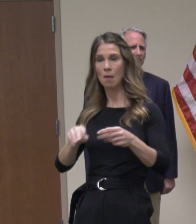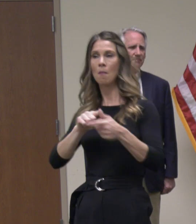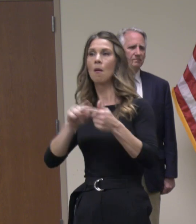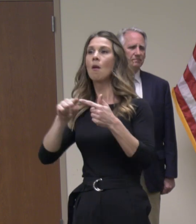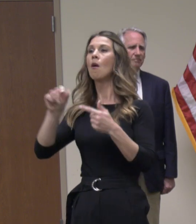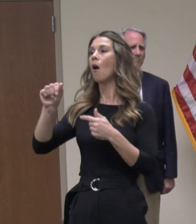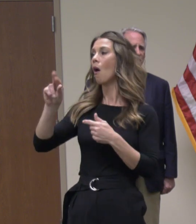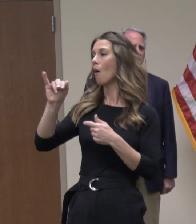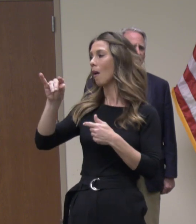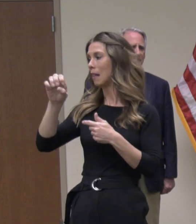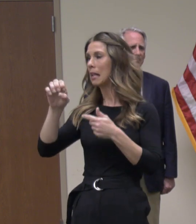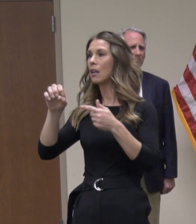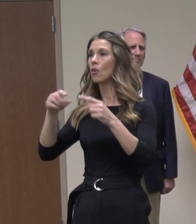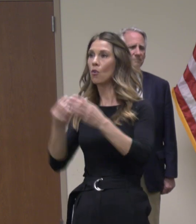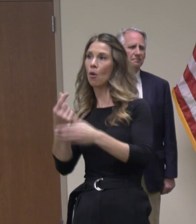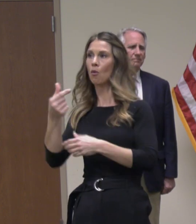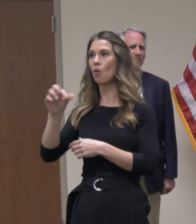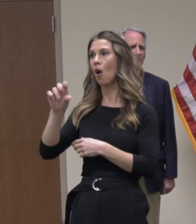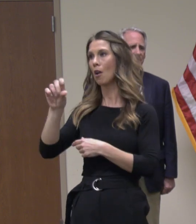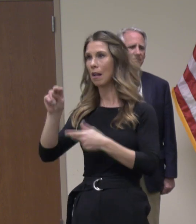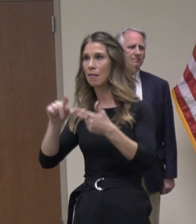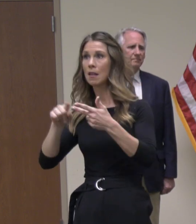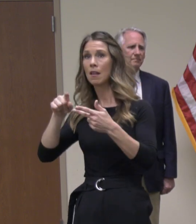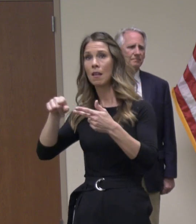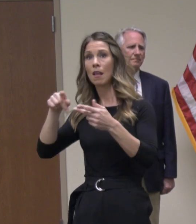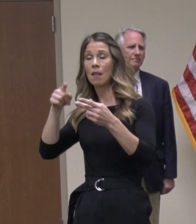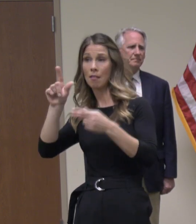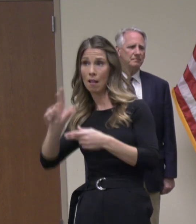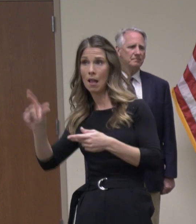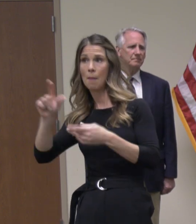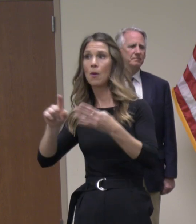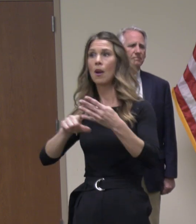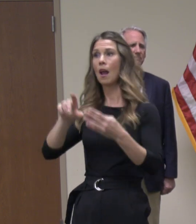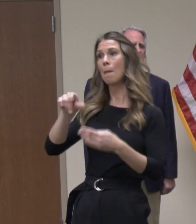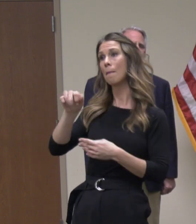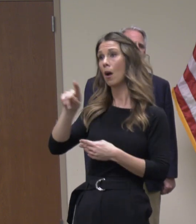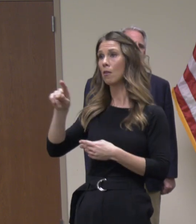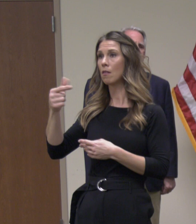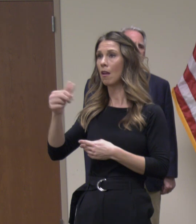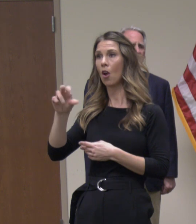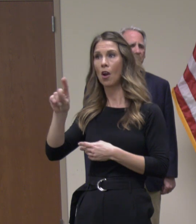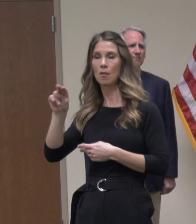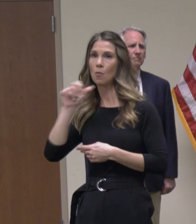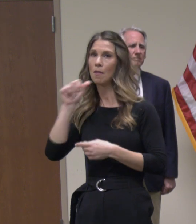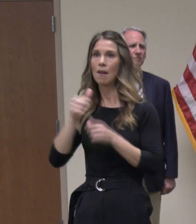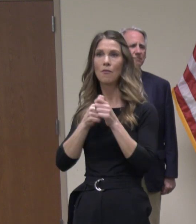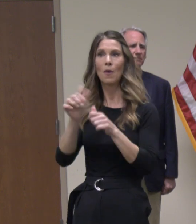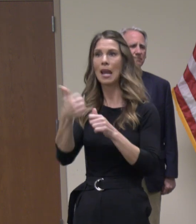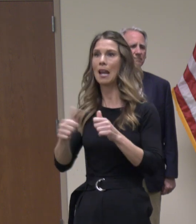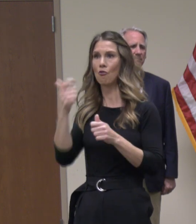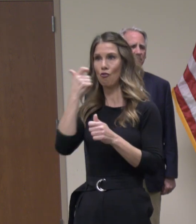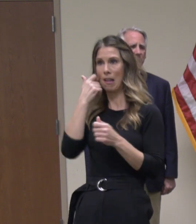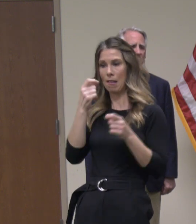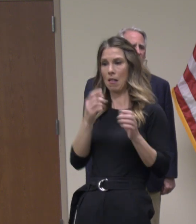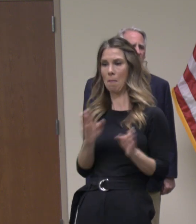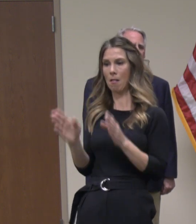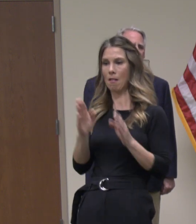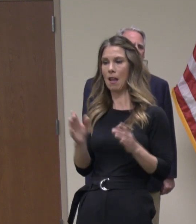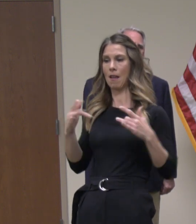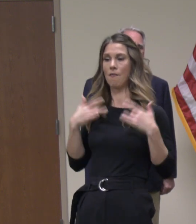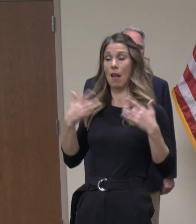our public libraries, and parks and gardens will not have any planned events. But at this time, they are open for